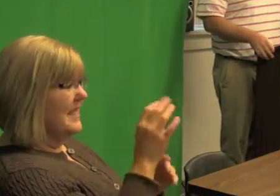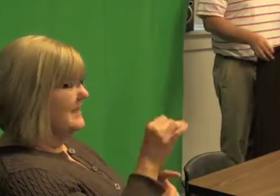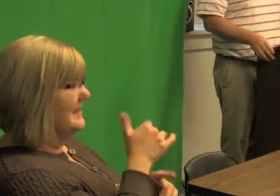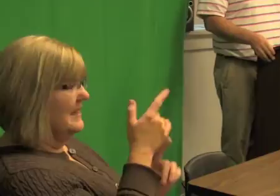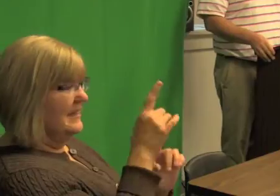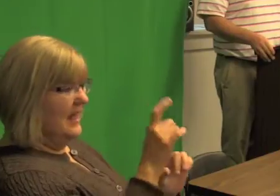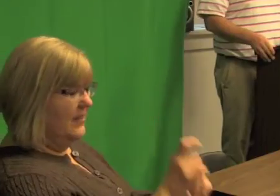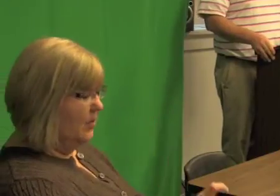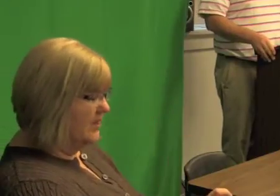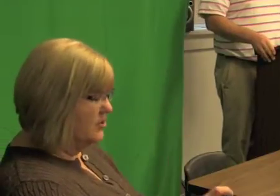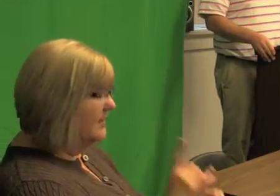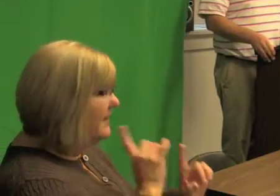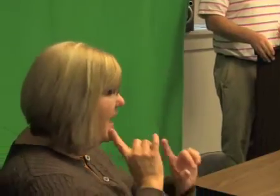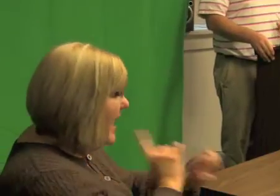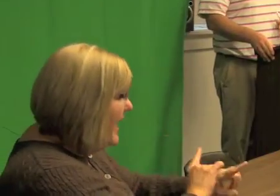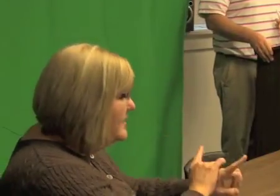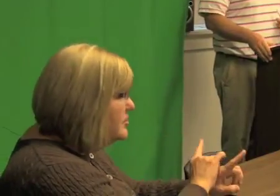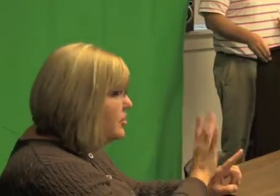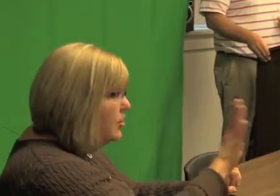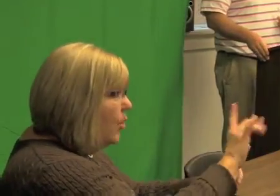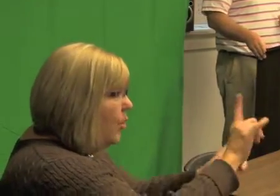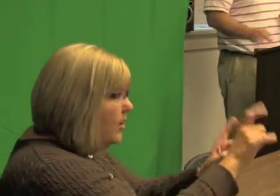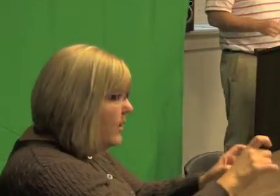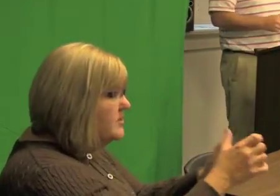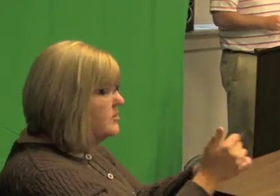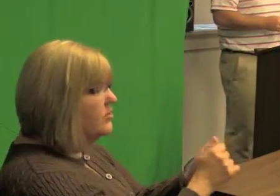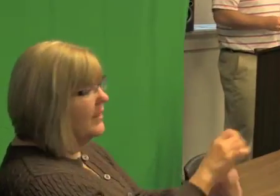always answering a question with another question.